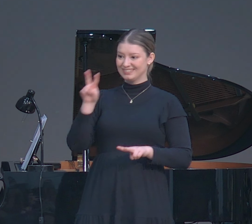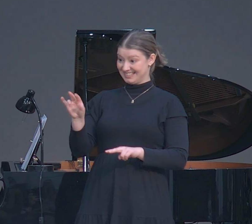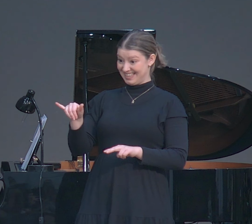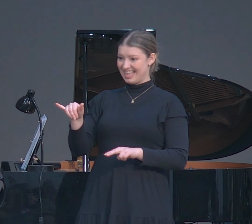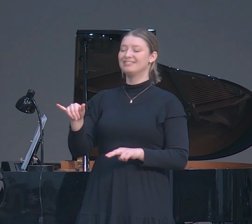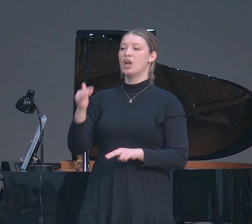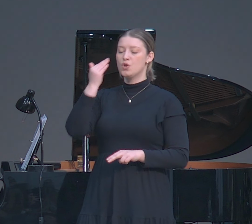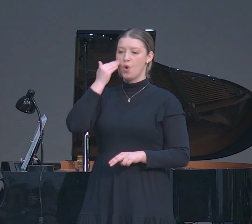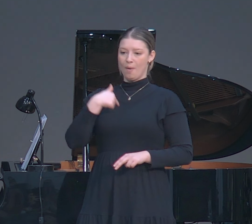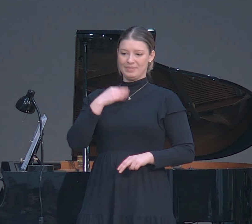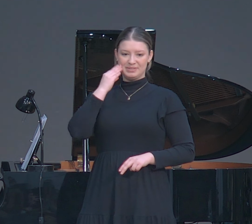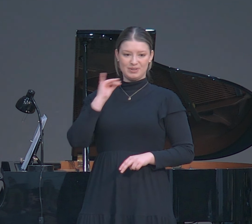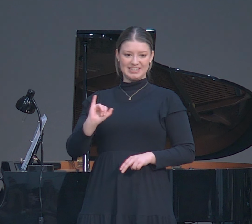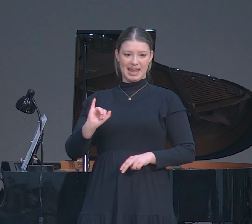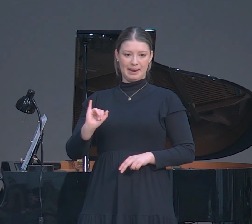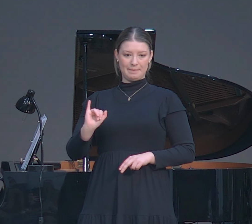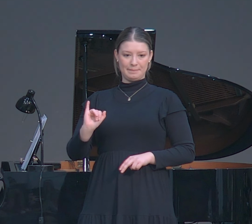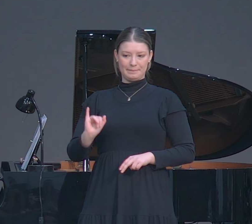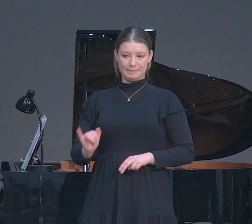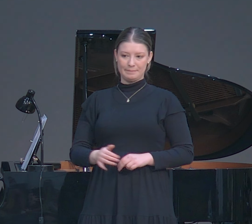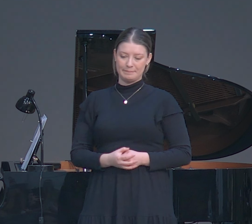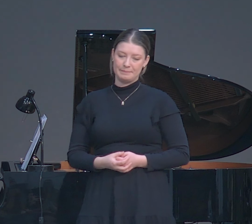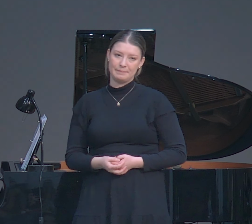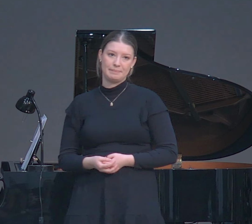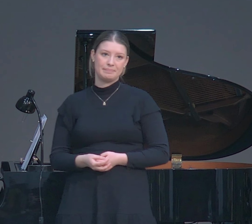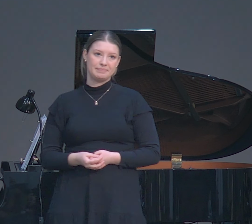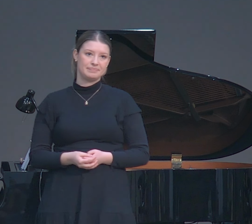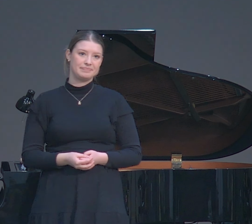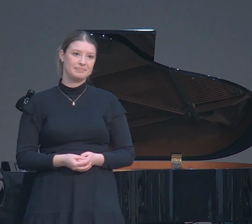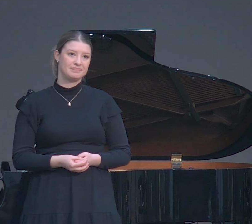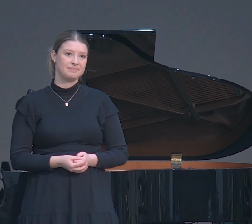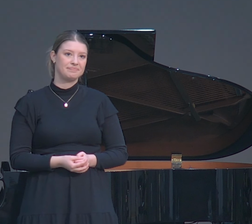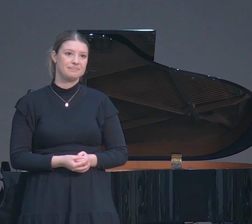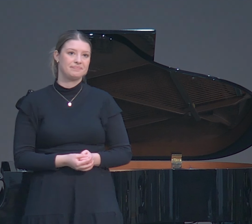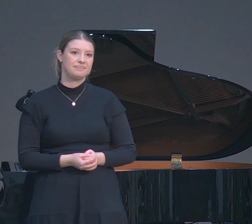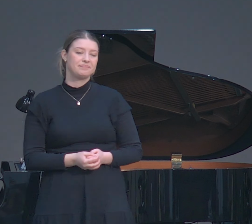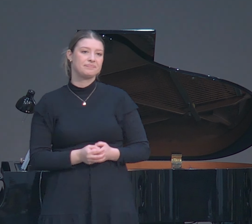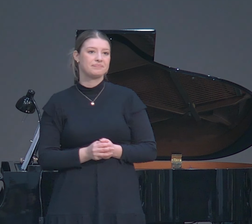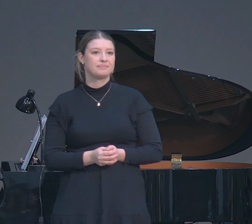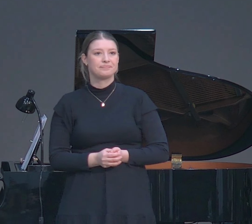If he is put to death, they will be put to death. So they'll be like him in his suffering.